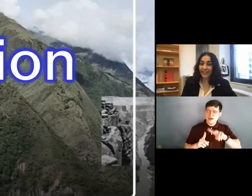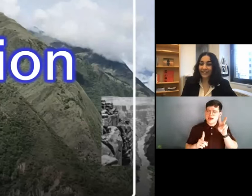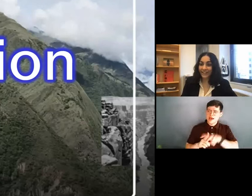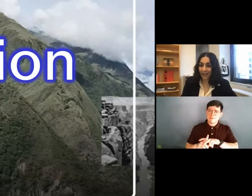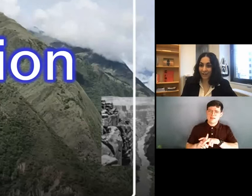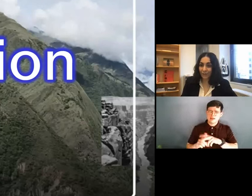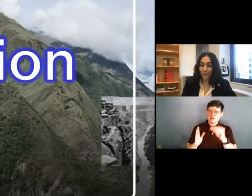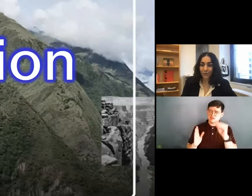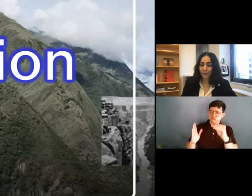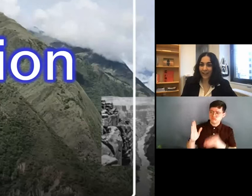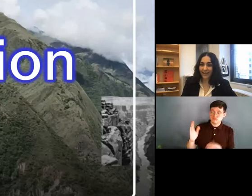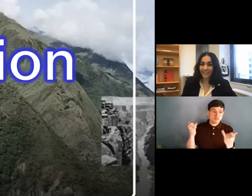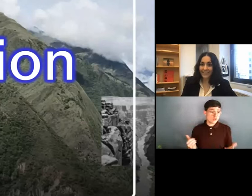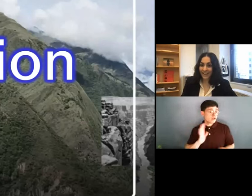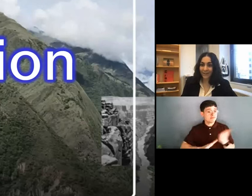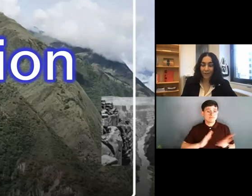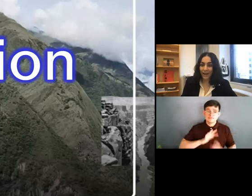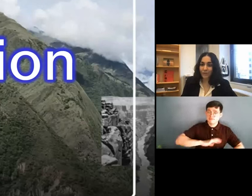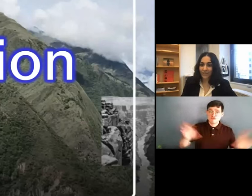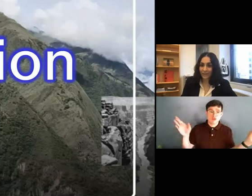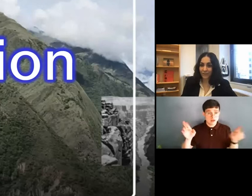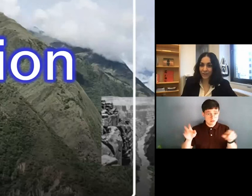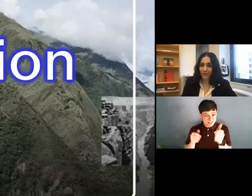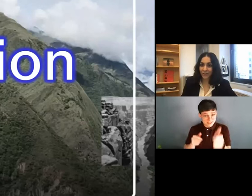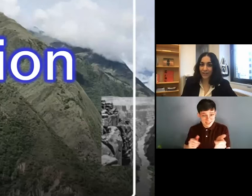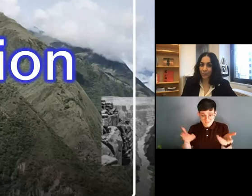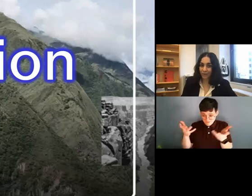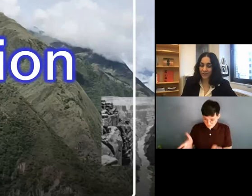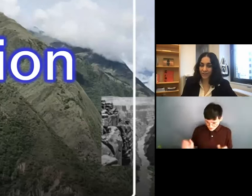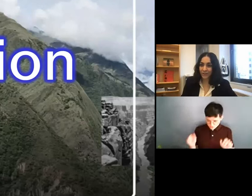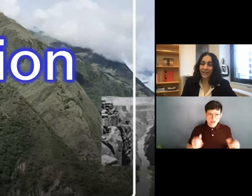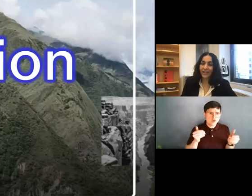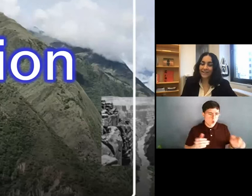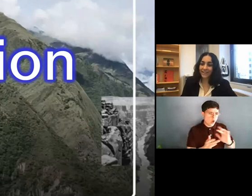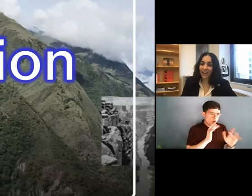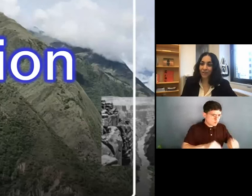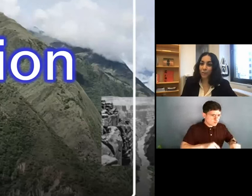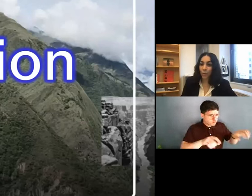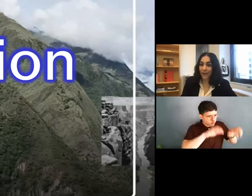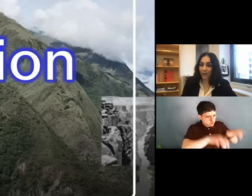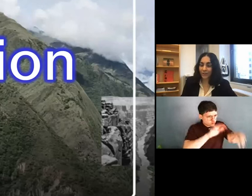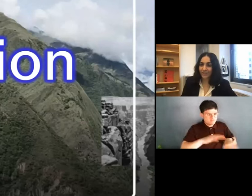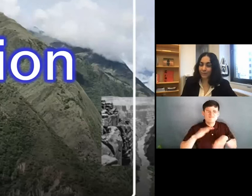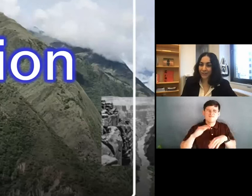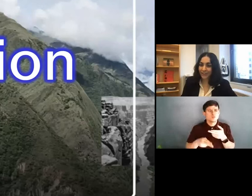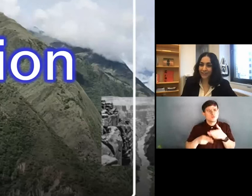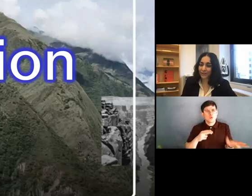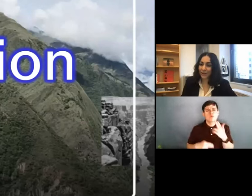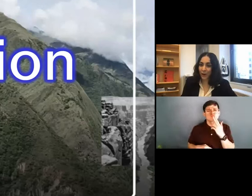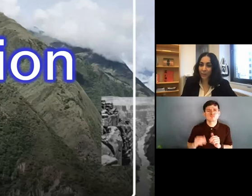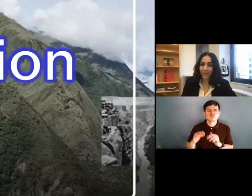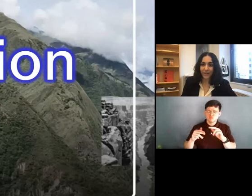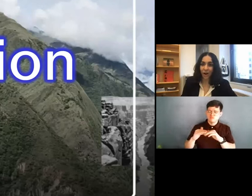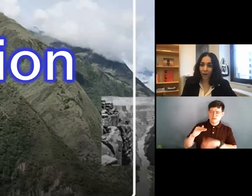currently live. You can apply today, right after the info session, if you want to. It takes under 1 hour to complete, so